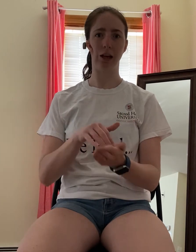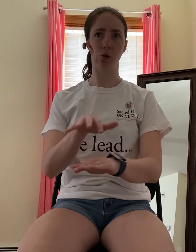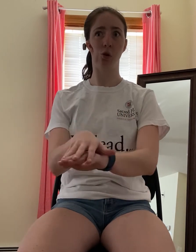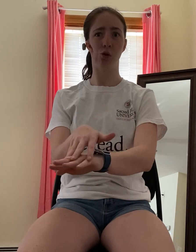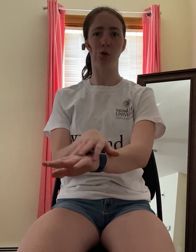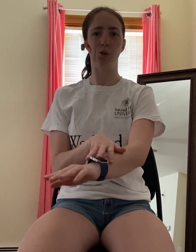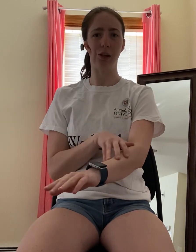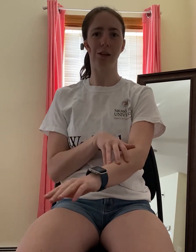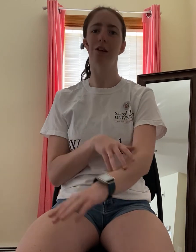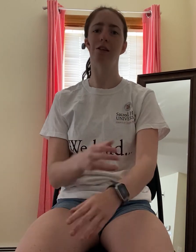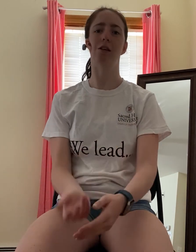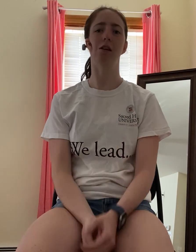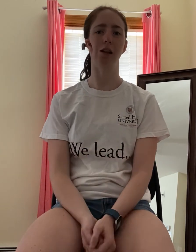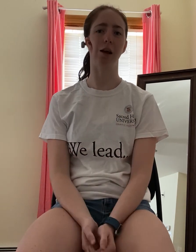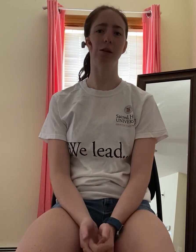again slowly, because a lot of the times they will